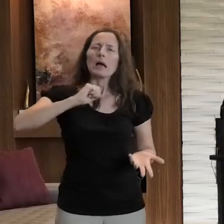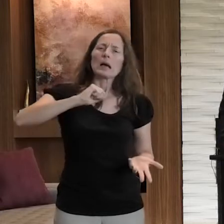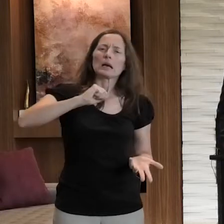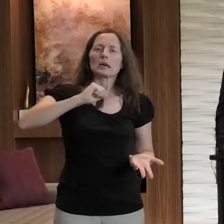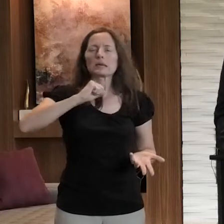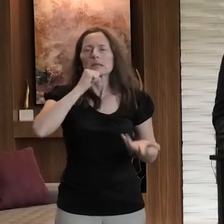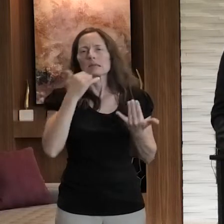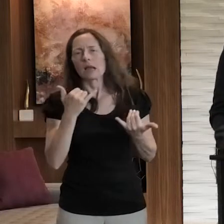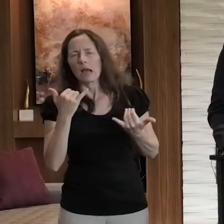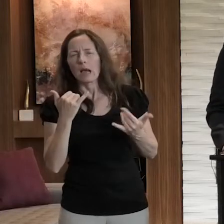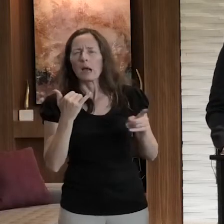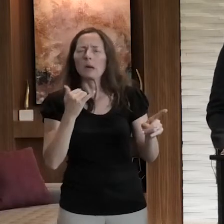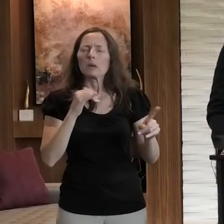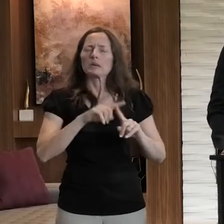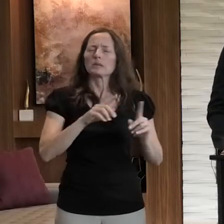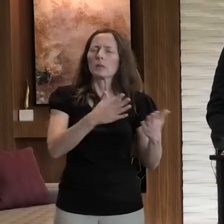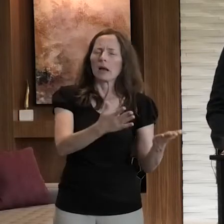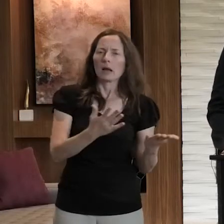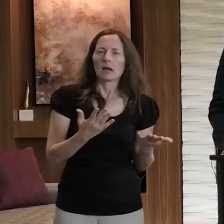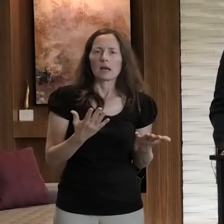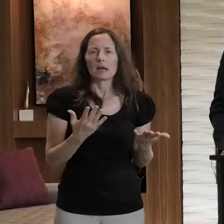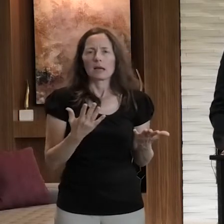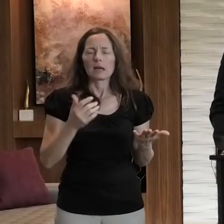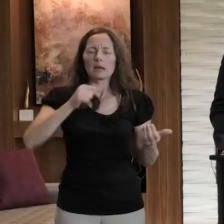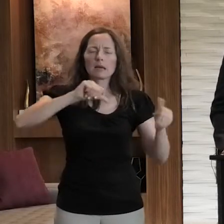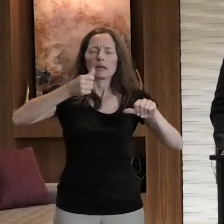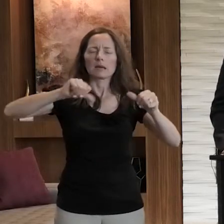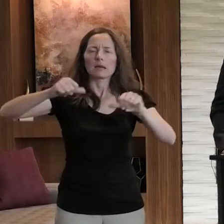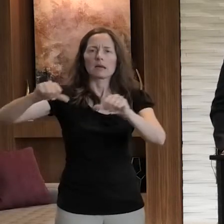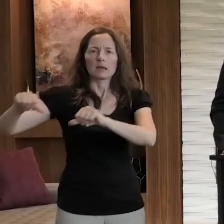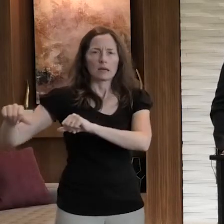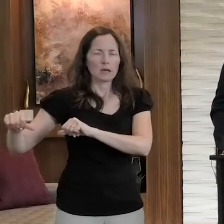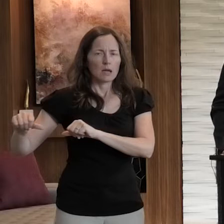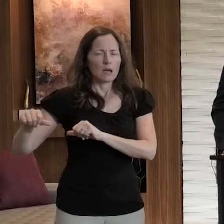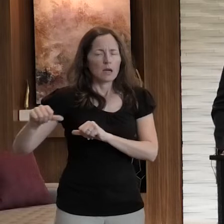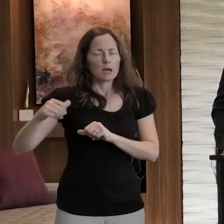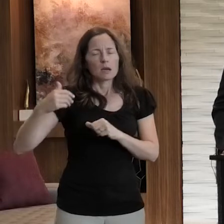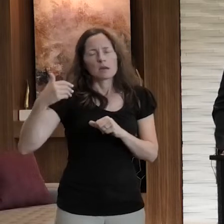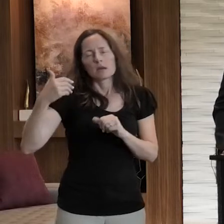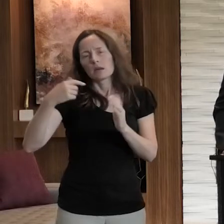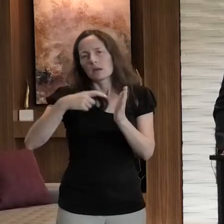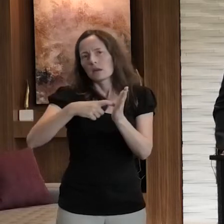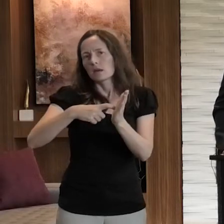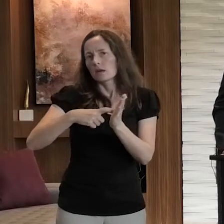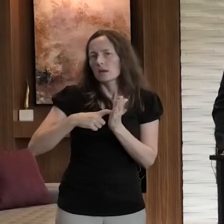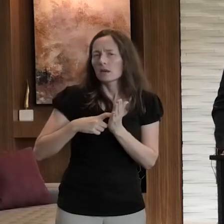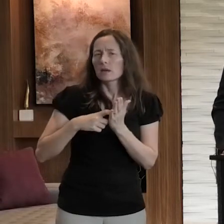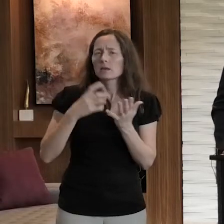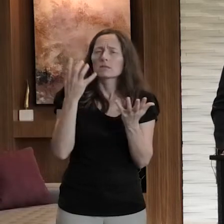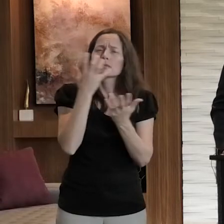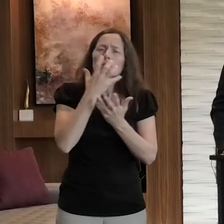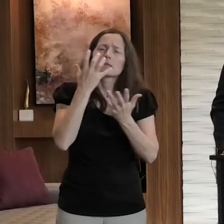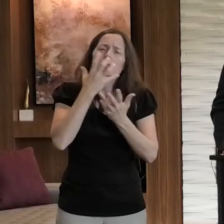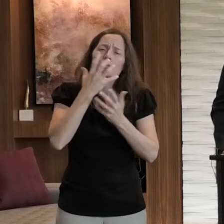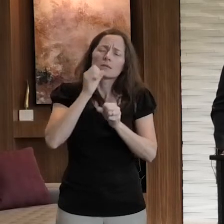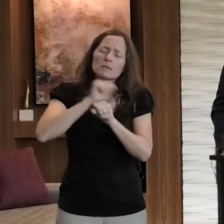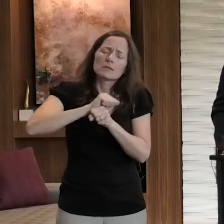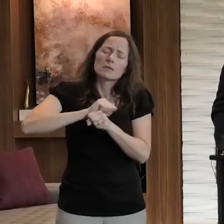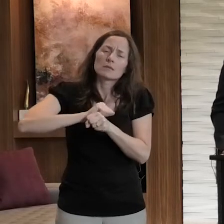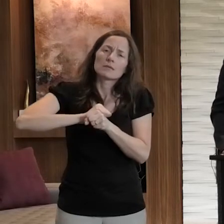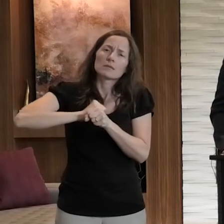now, not in that way. And it takes Herculean efforts of persistence,